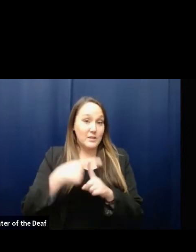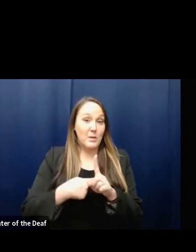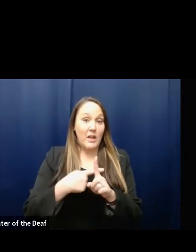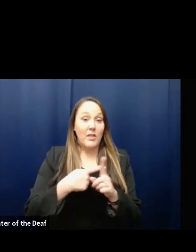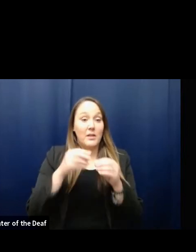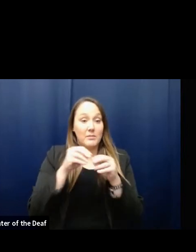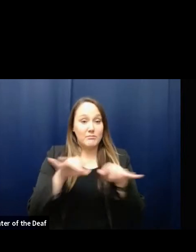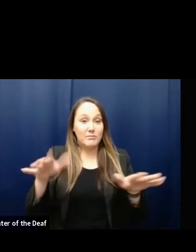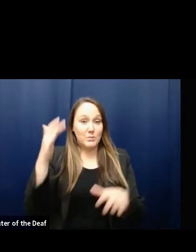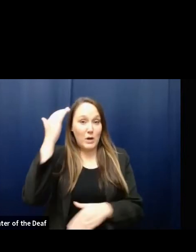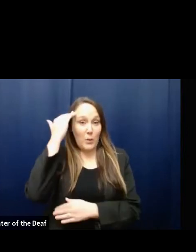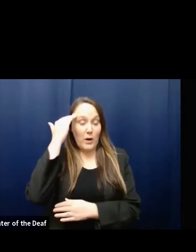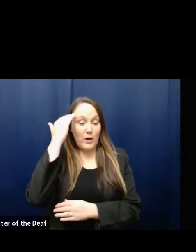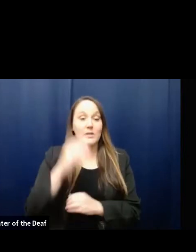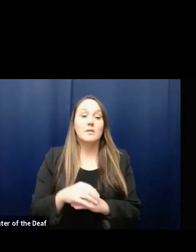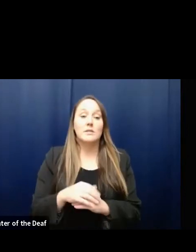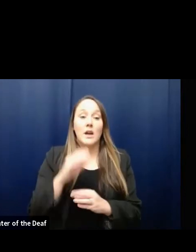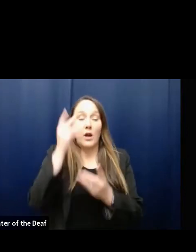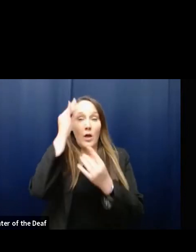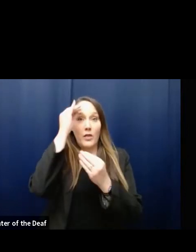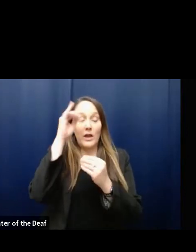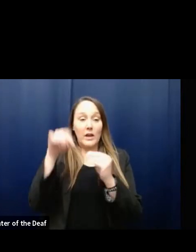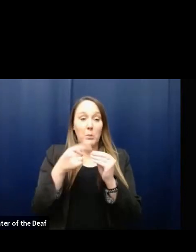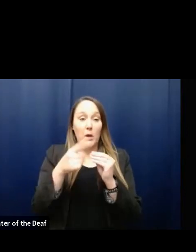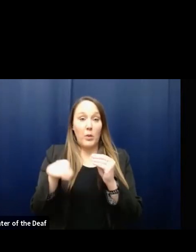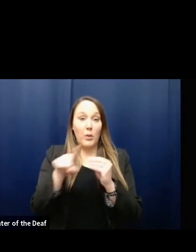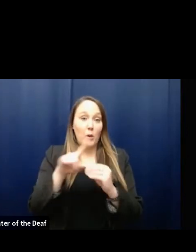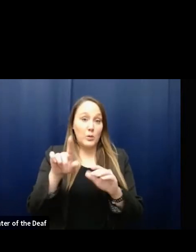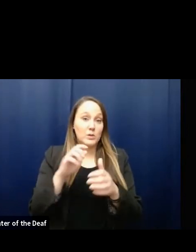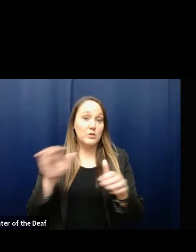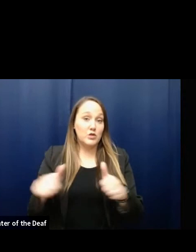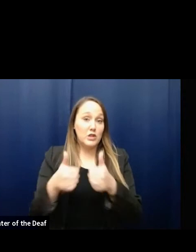thoughts are with those who are currently battling this disease as well as their loved ones.